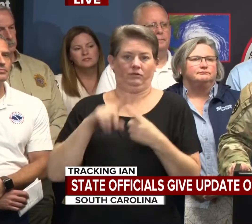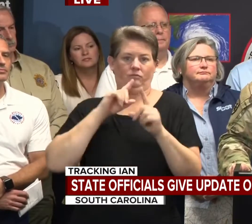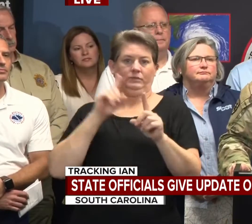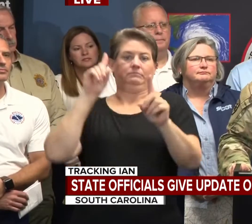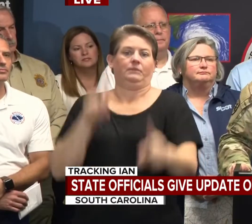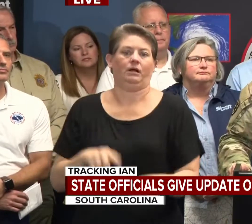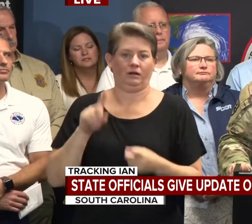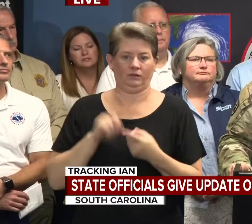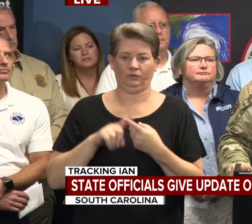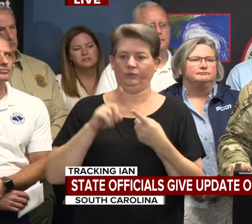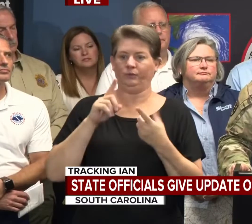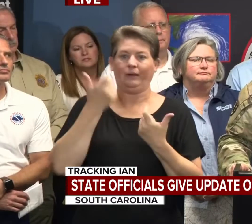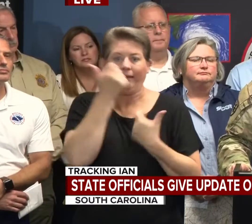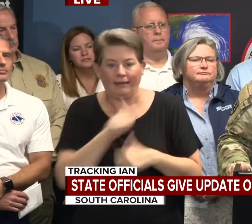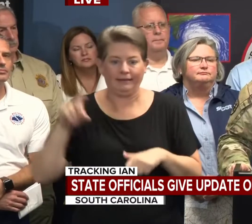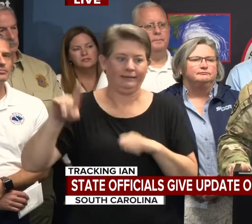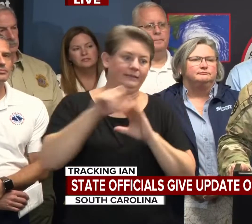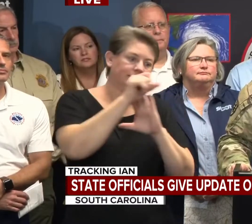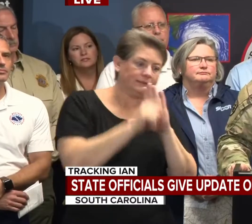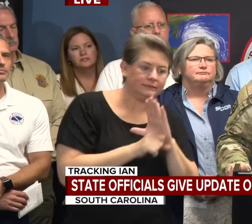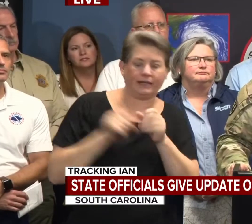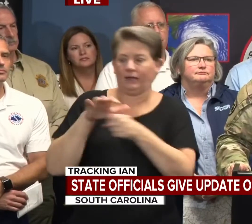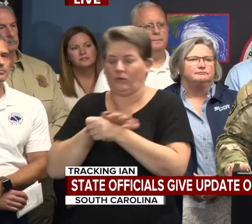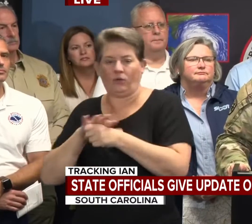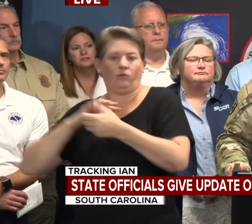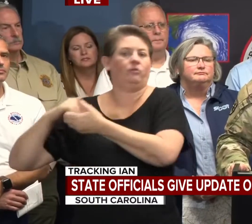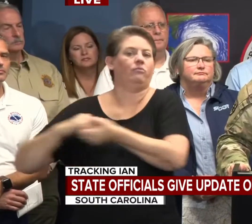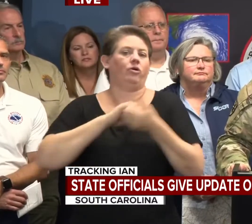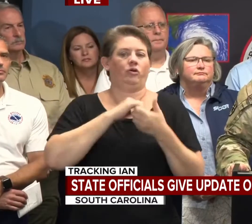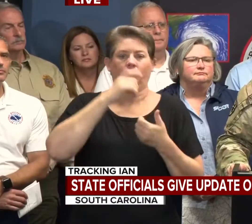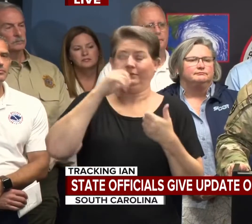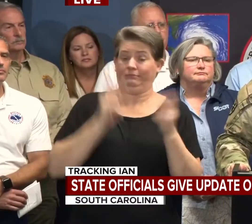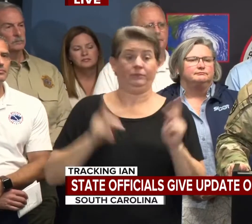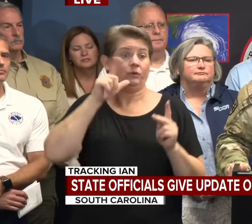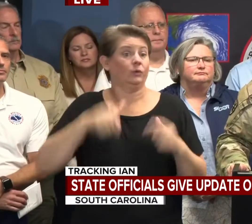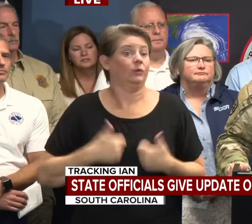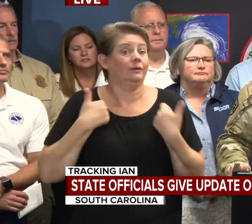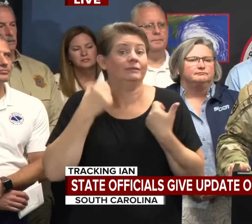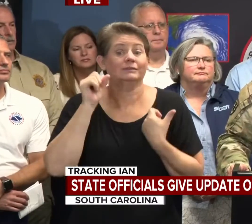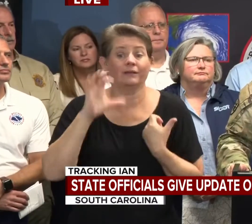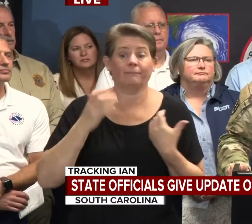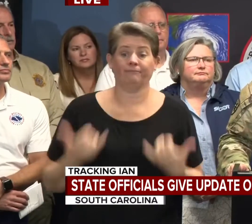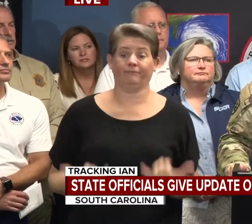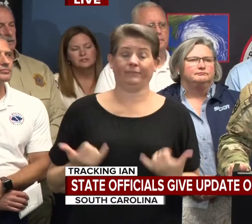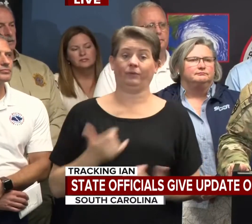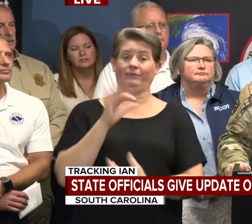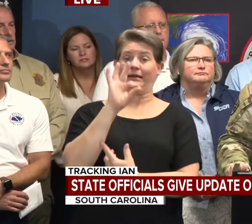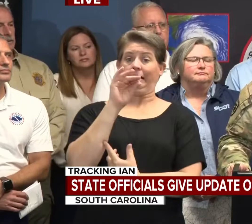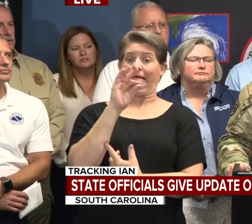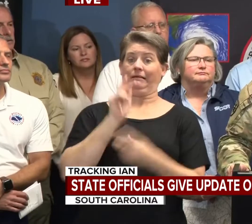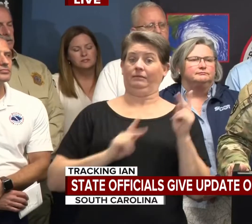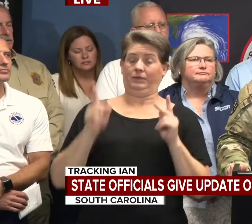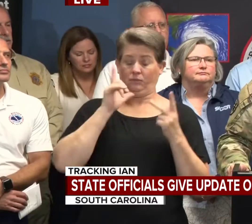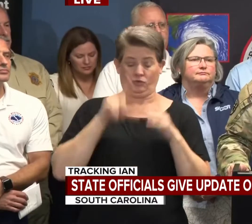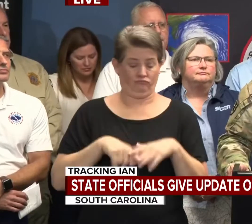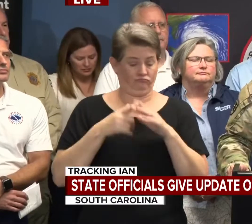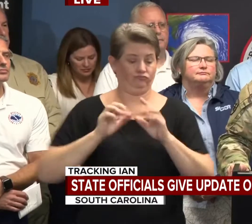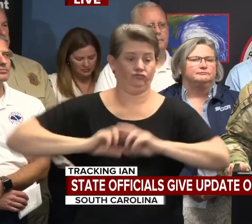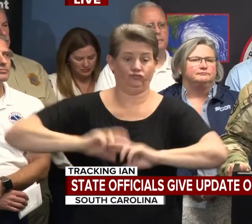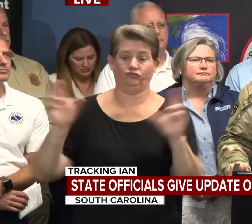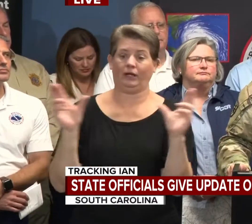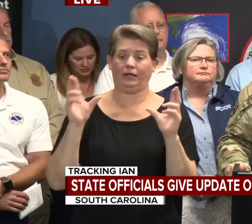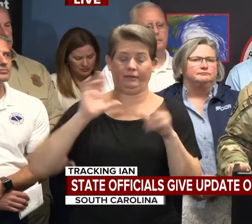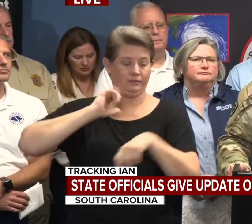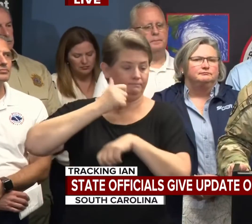state and local partners and the people of South Carolina. Currently, we have 90 Guardsmen on state active duty. They are positioned